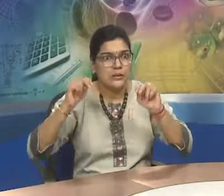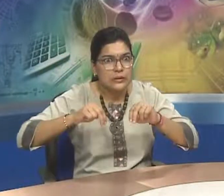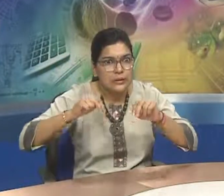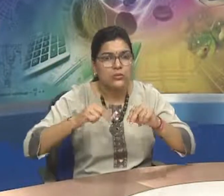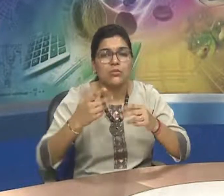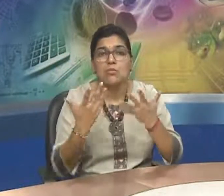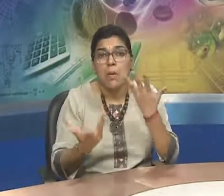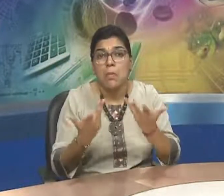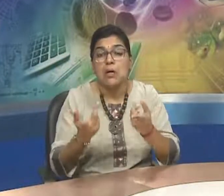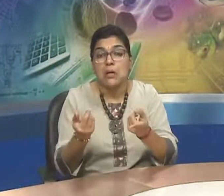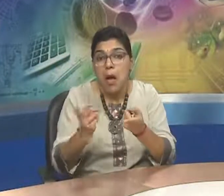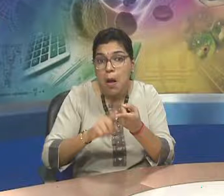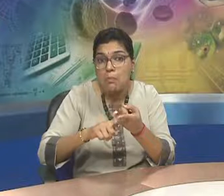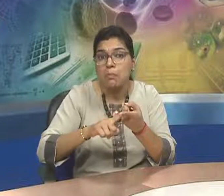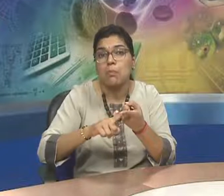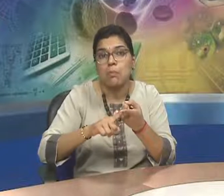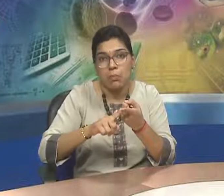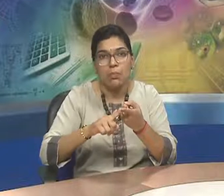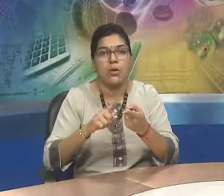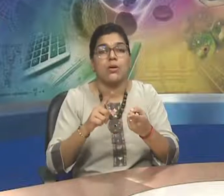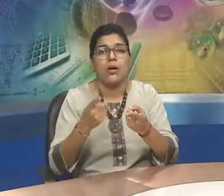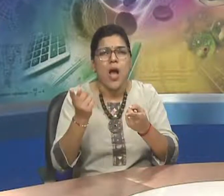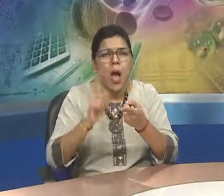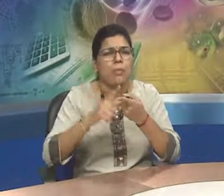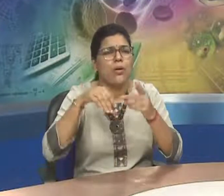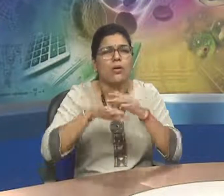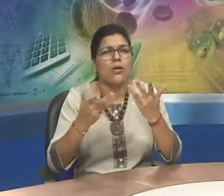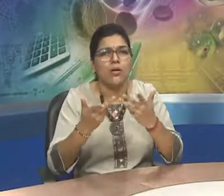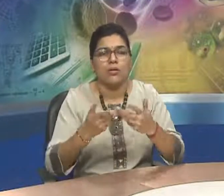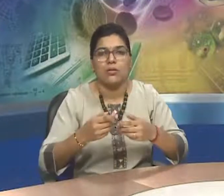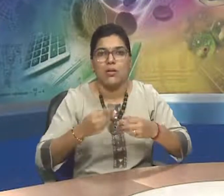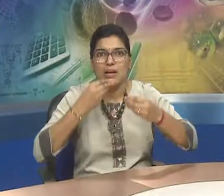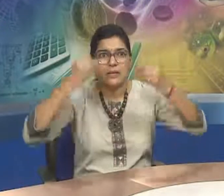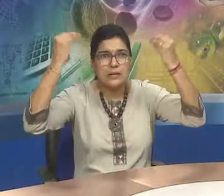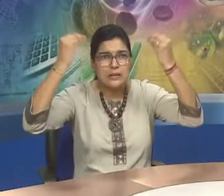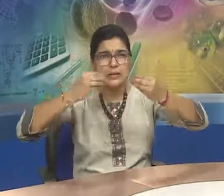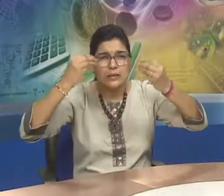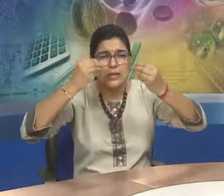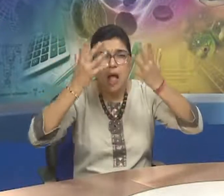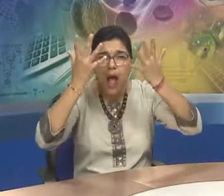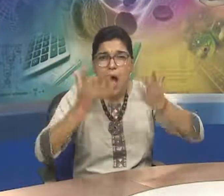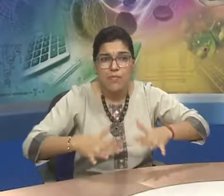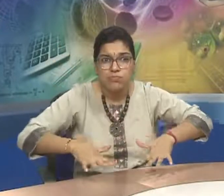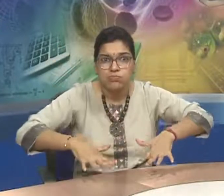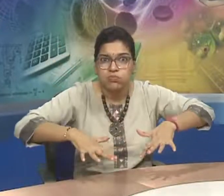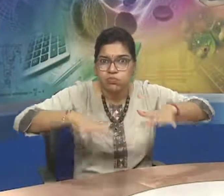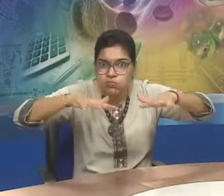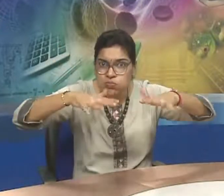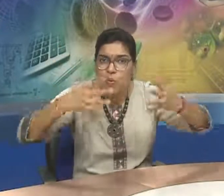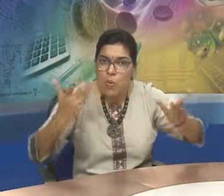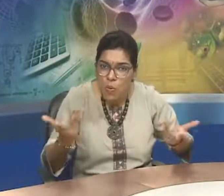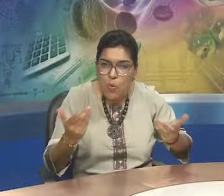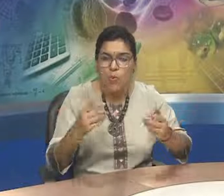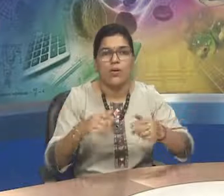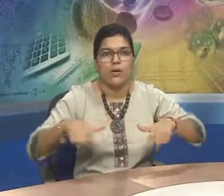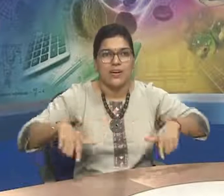Also, states requires citizens' services in the